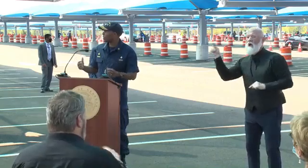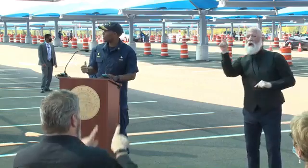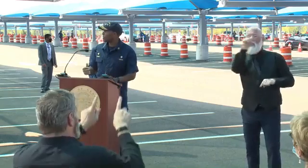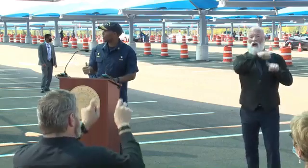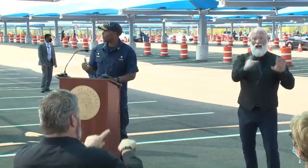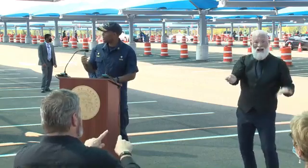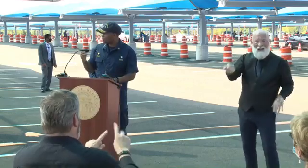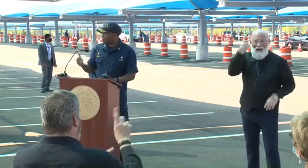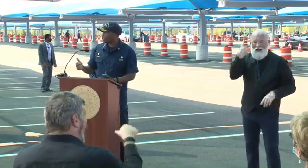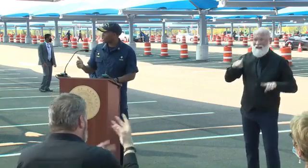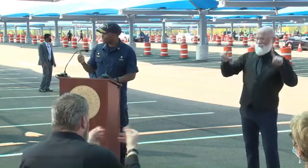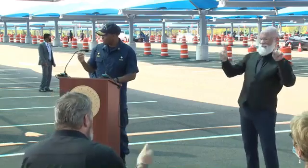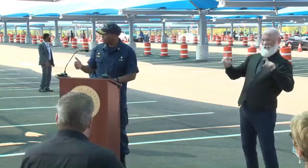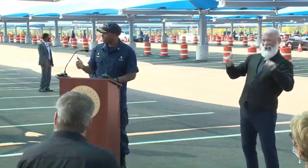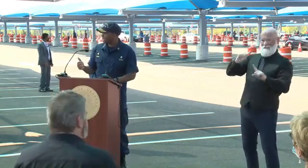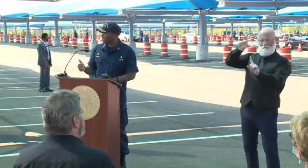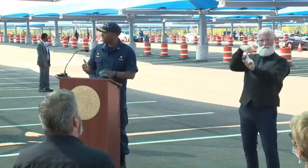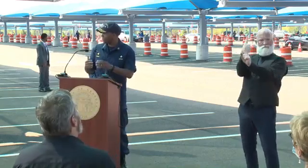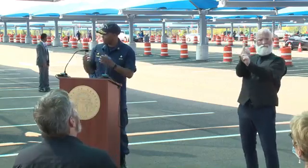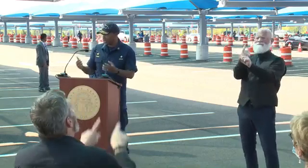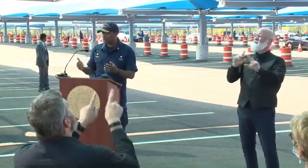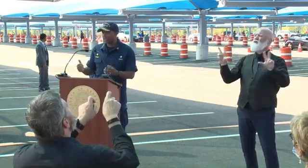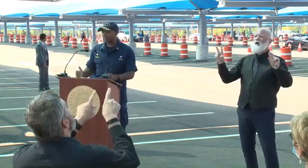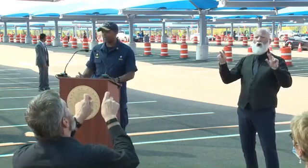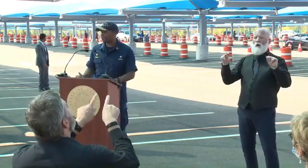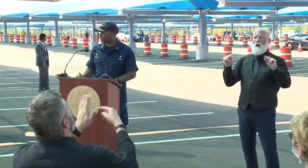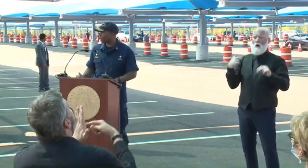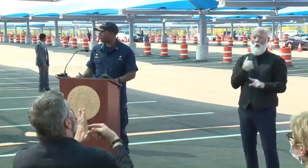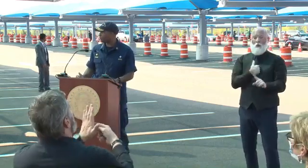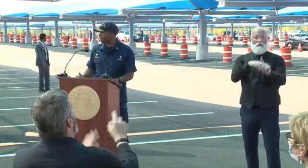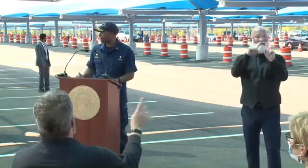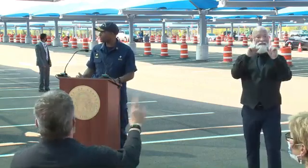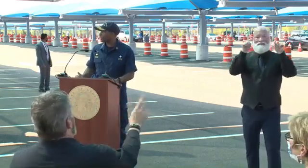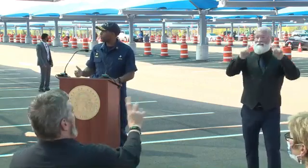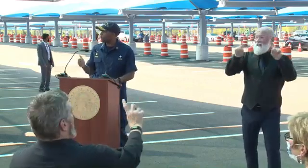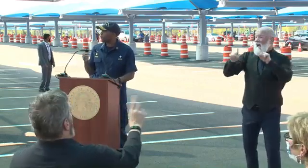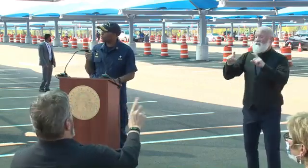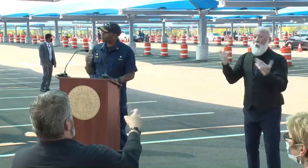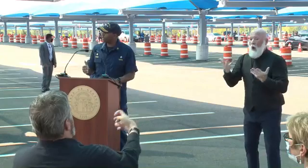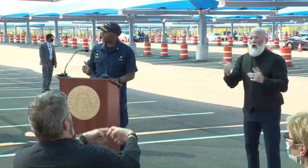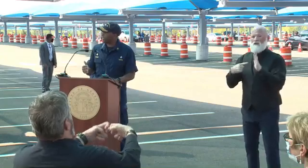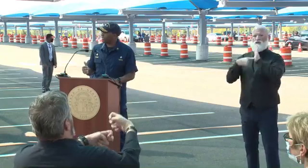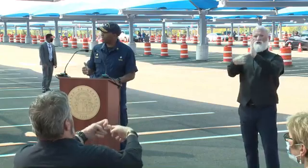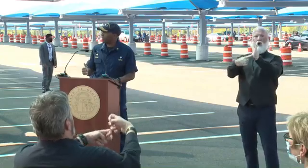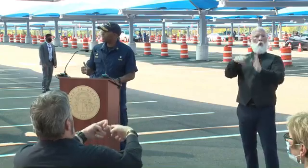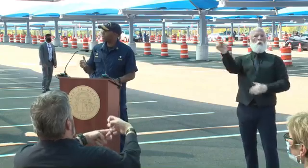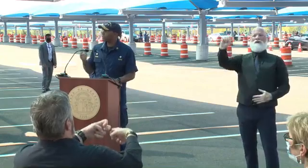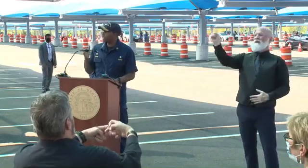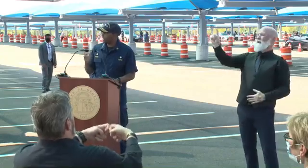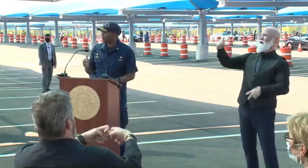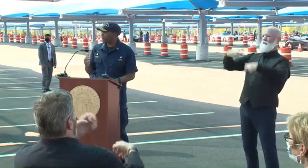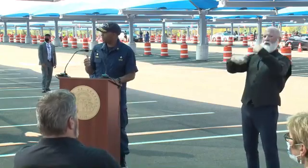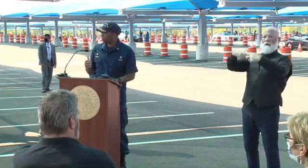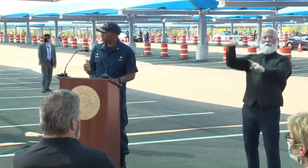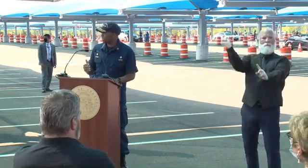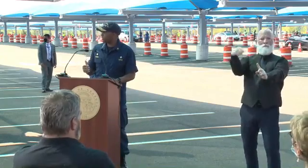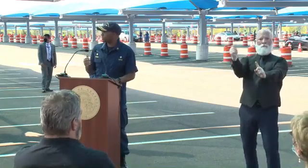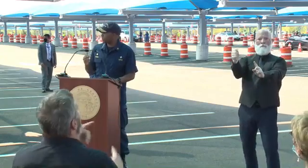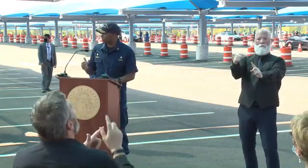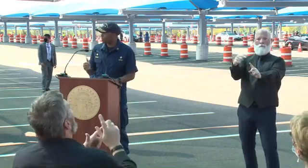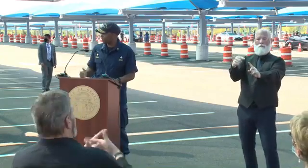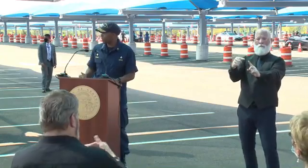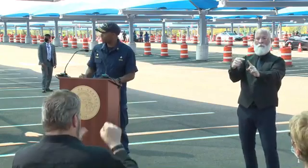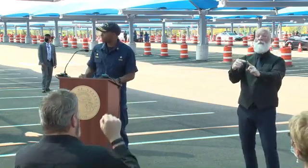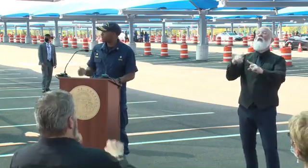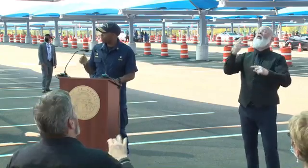problem. So important to do the testing, to have that baseline and to see where the problems are. But what we really need is everyone in Georgia